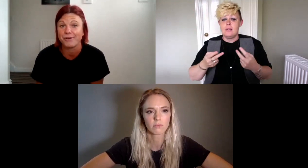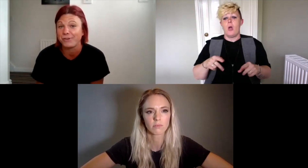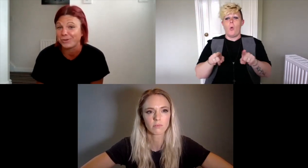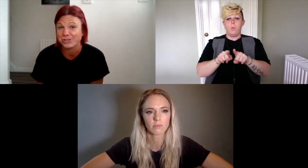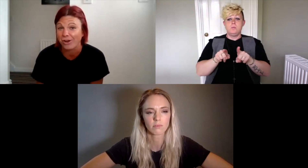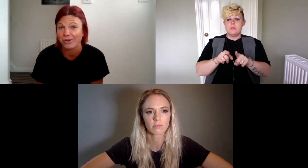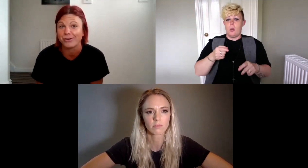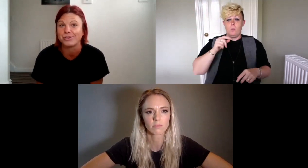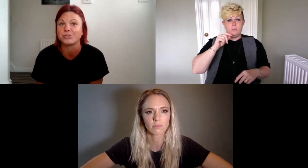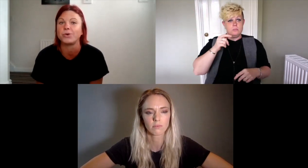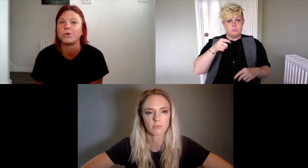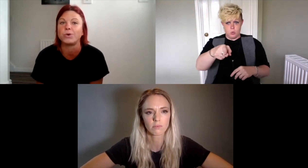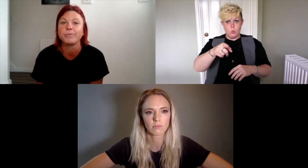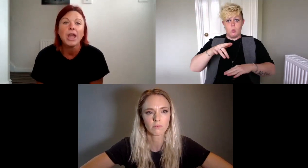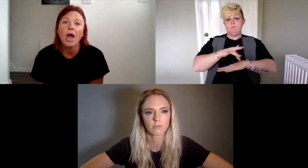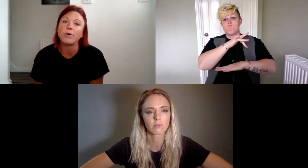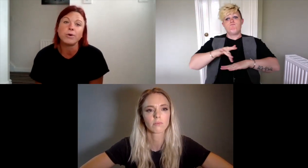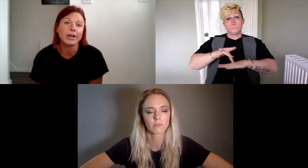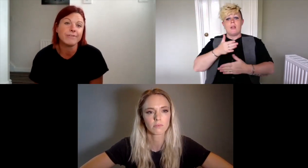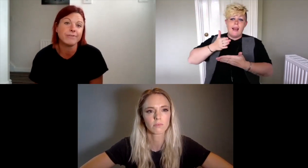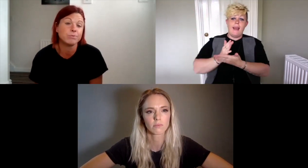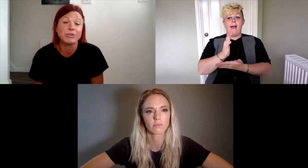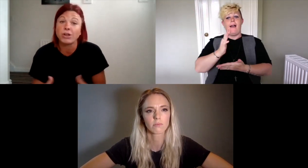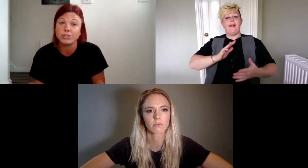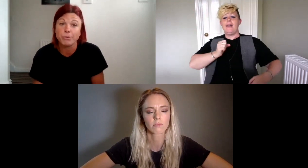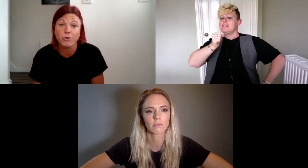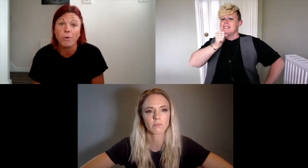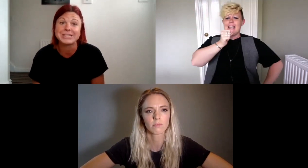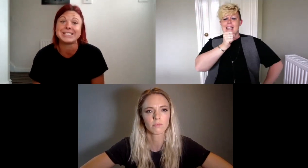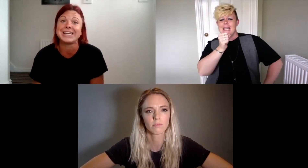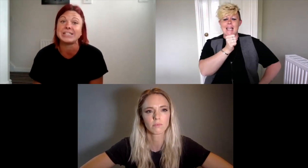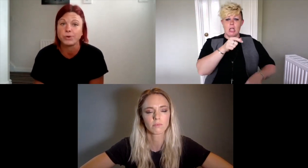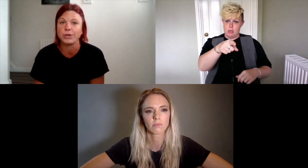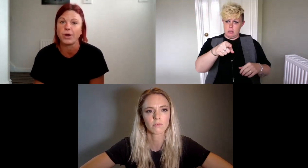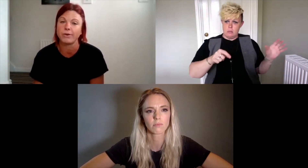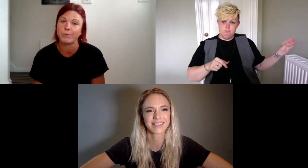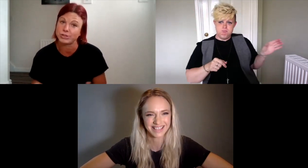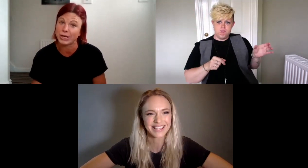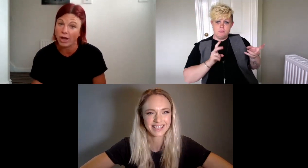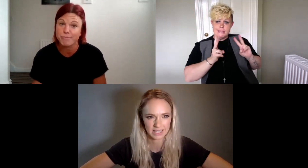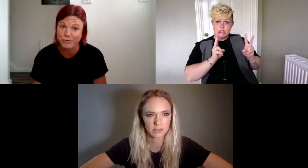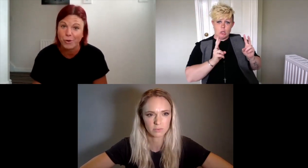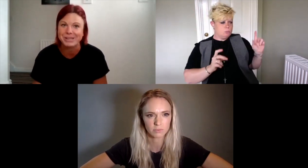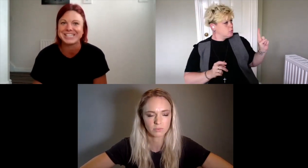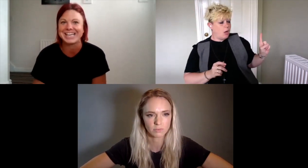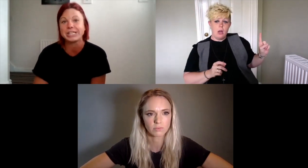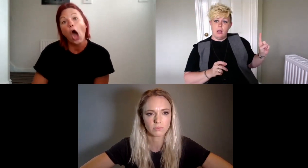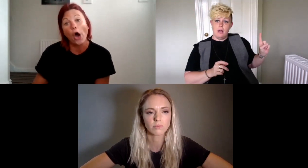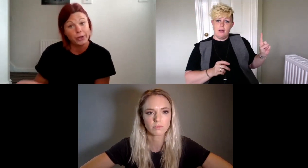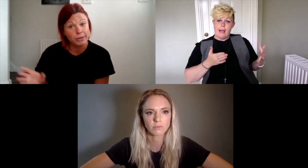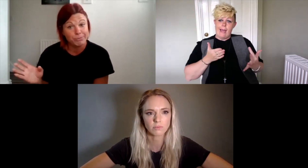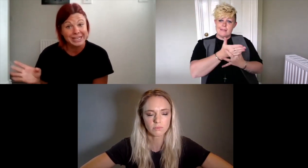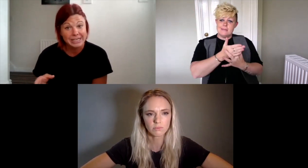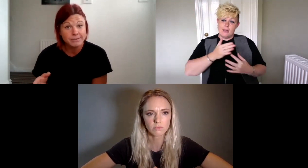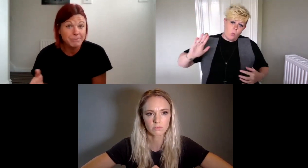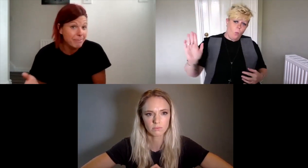again for future songs, or kind of with regards to performances? Will you kind of, when you're doing live performances, are